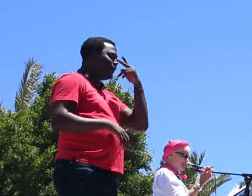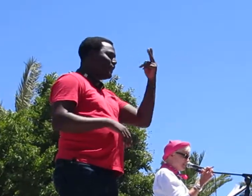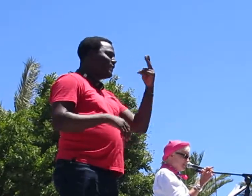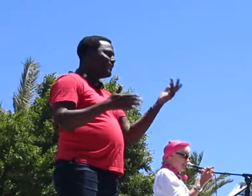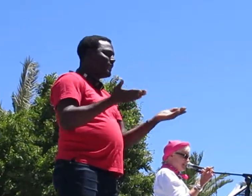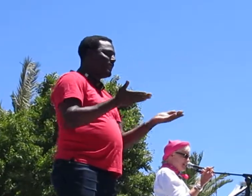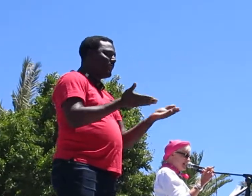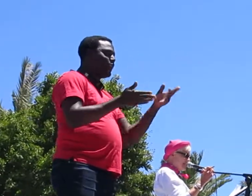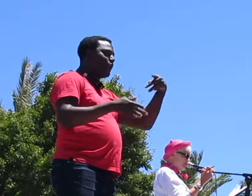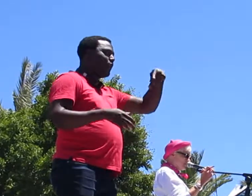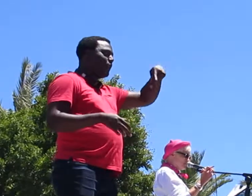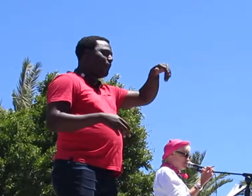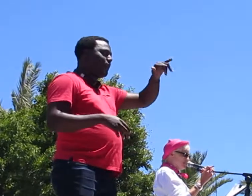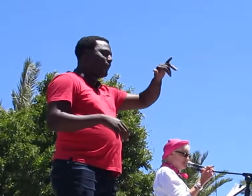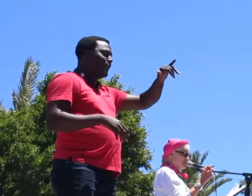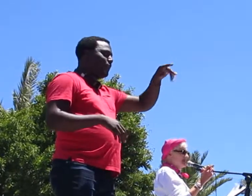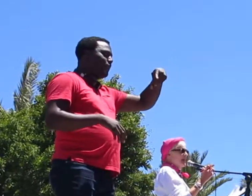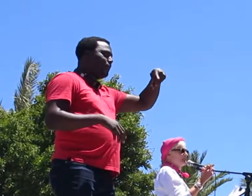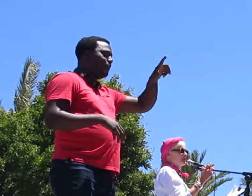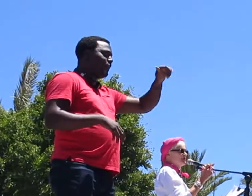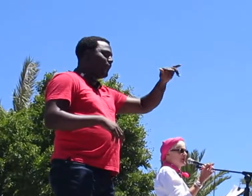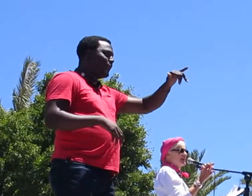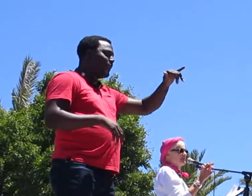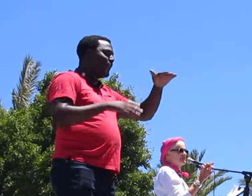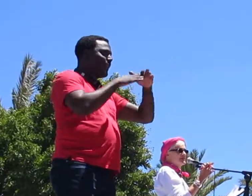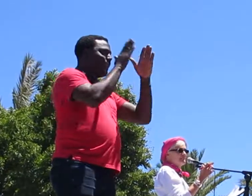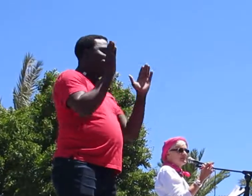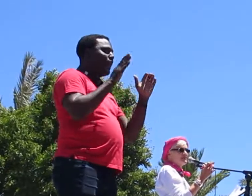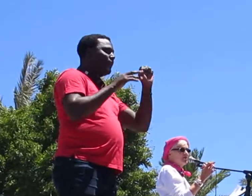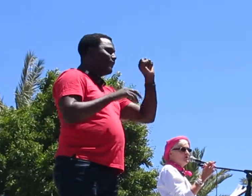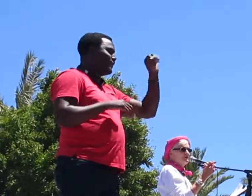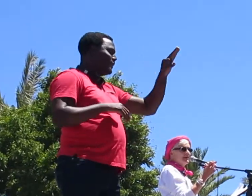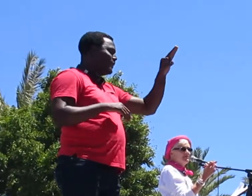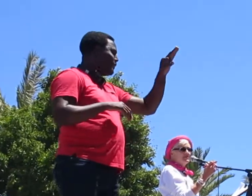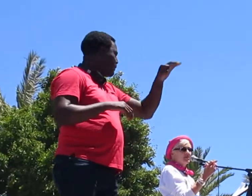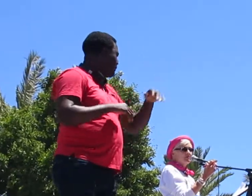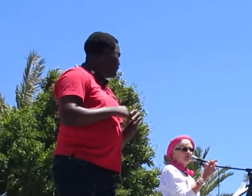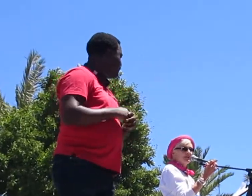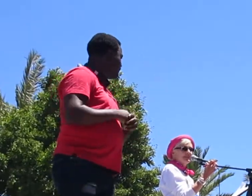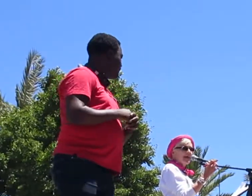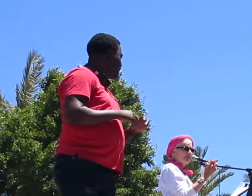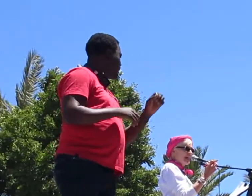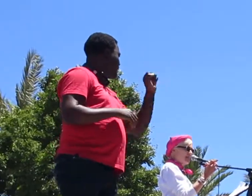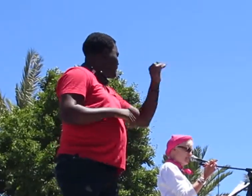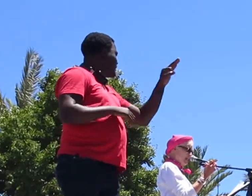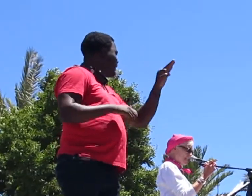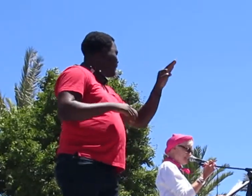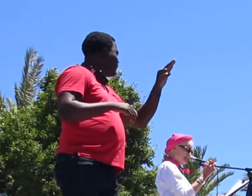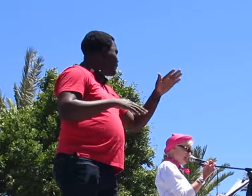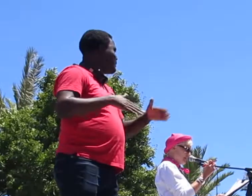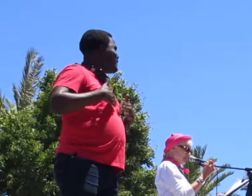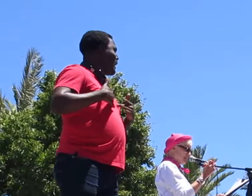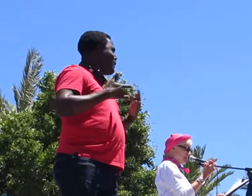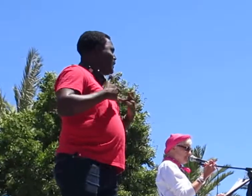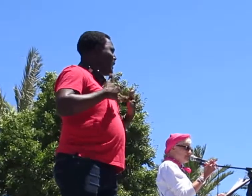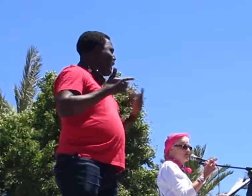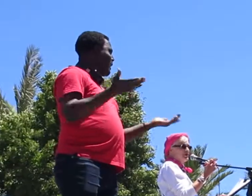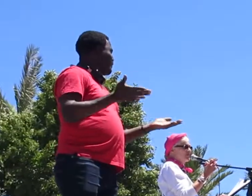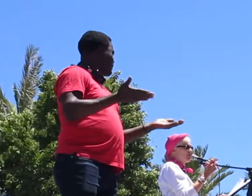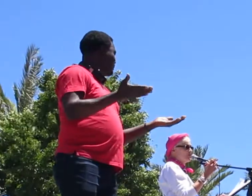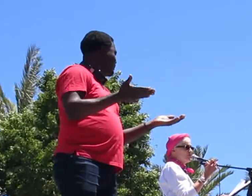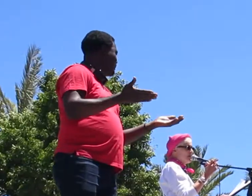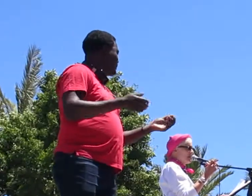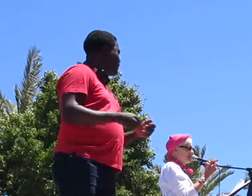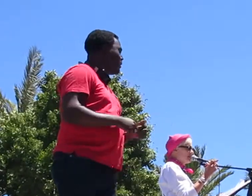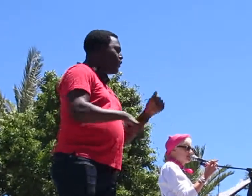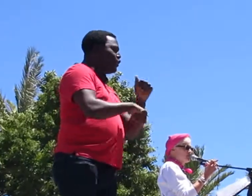Abigail's Party, and not only was she crazy happy to be back here in San Francisco, but San Francisco is crazy happy to have her back. She's worked